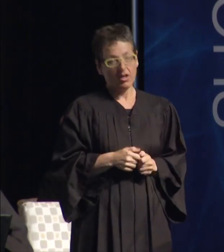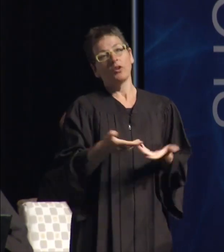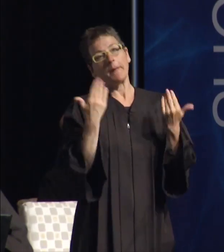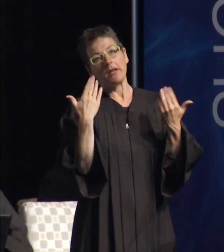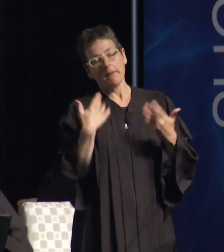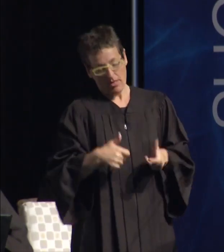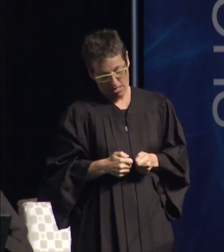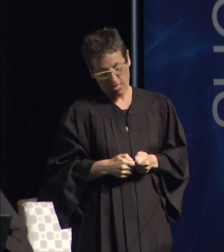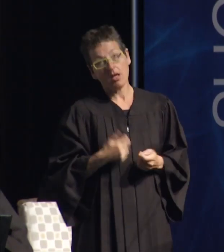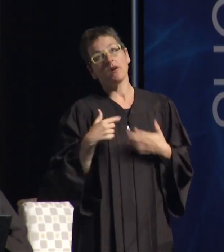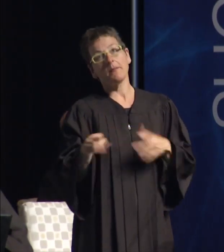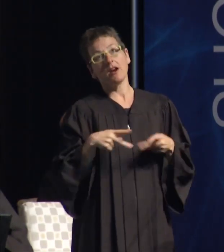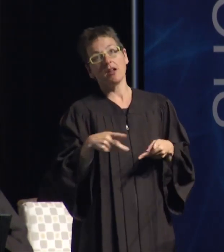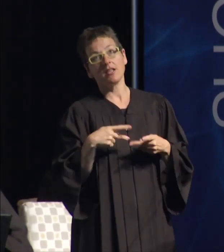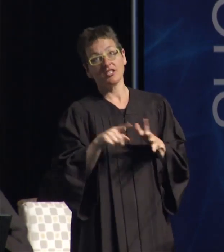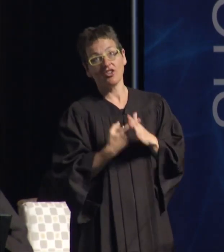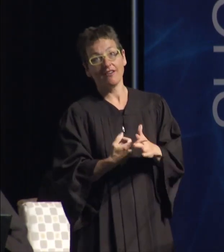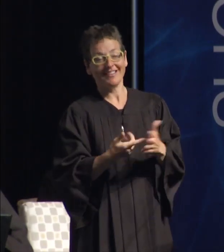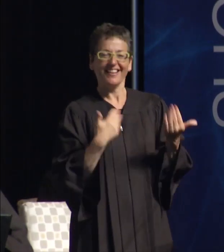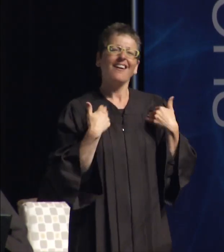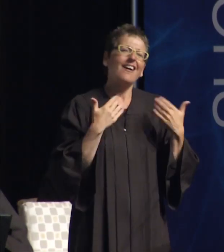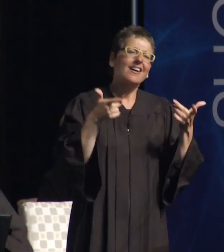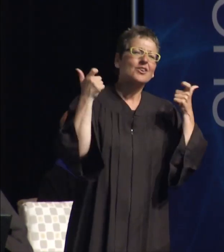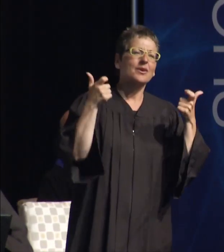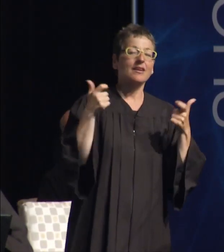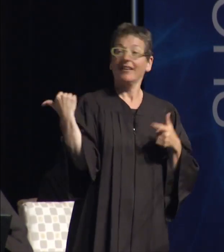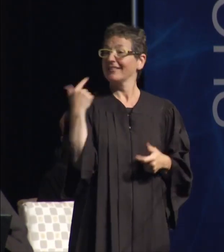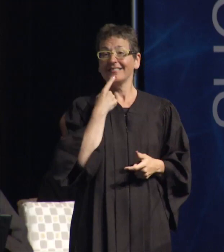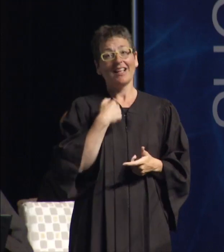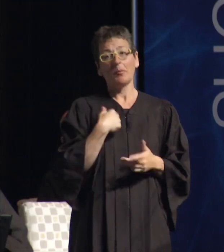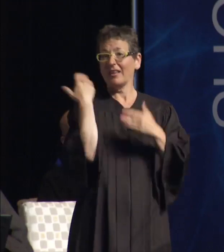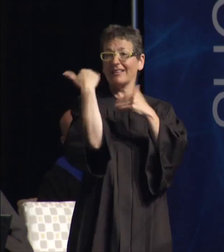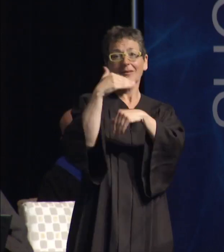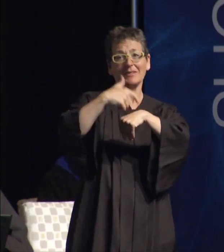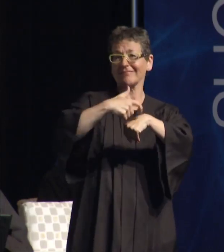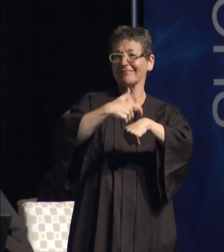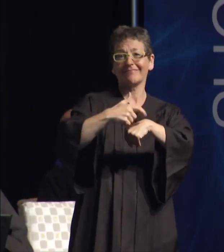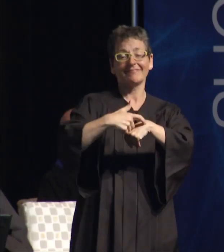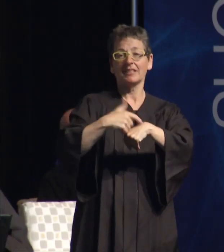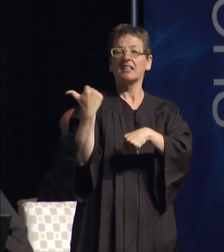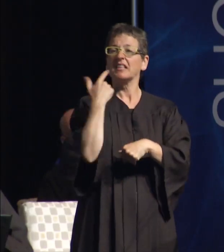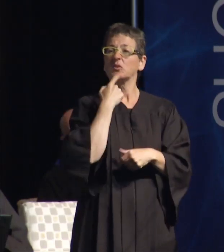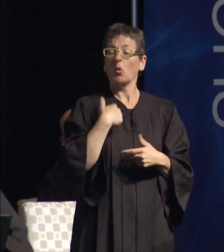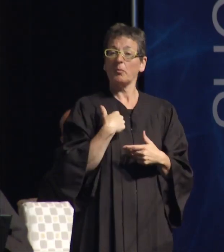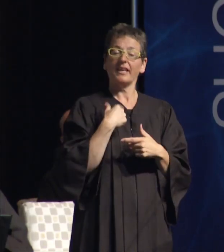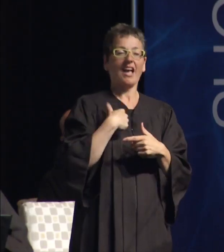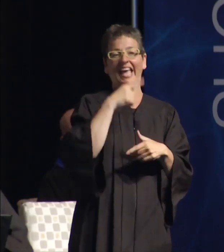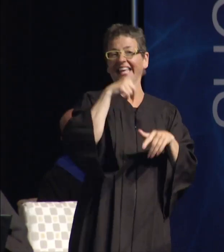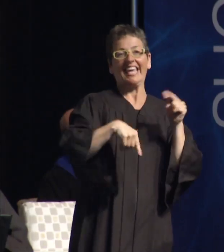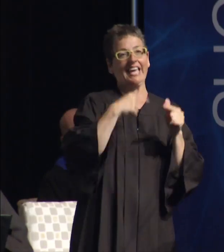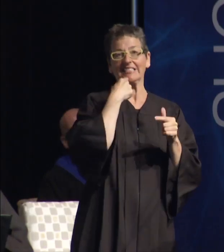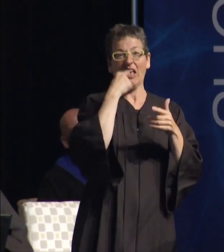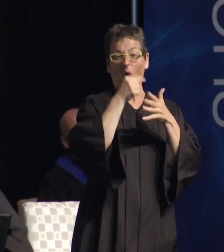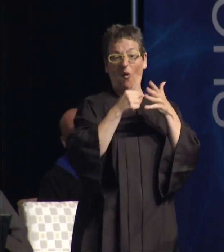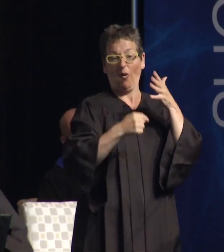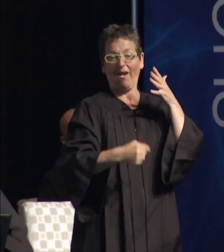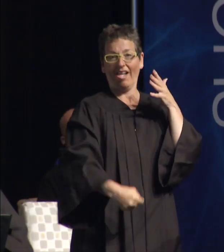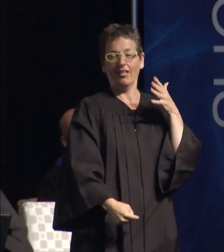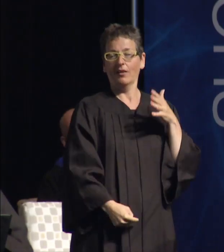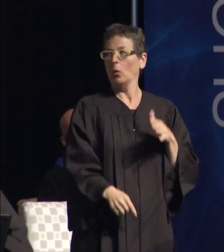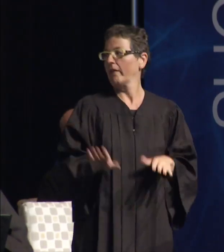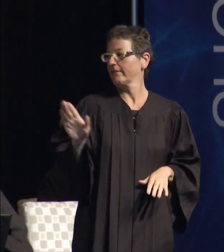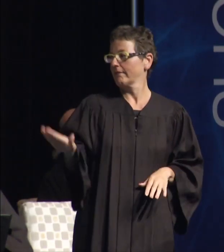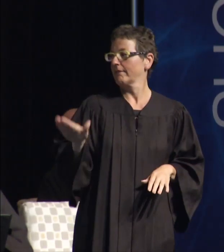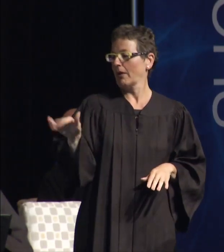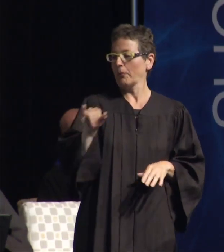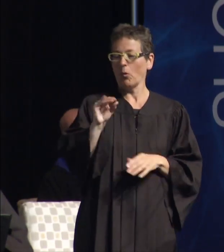party started. I'll be quick. They didn't tell me how long I could speak. They told me some things I couldn't say. Poor Joel, he